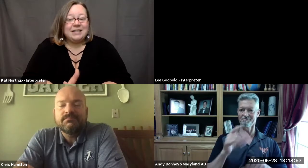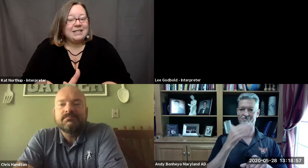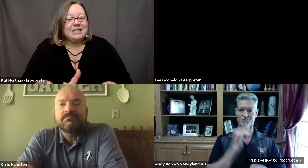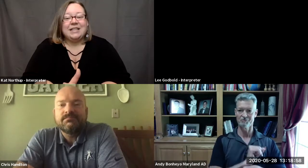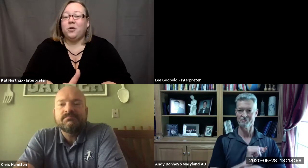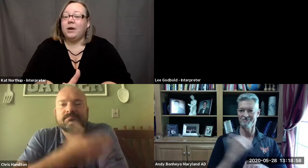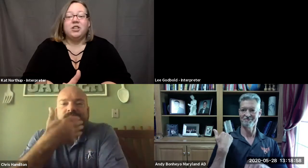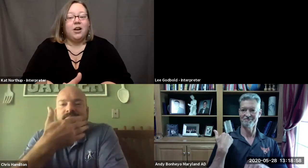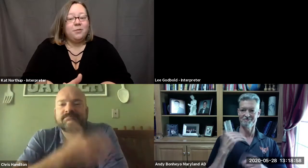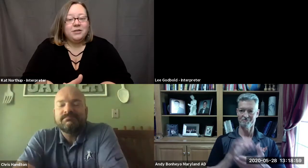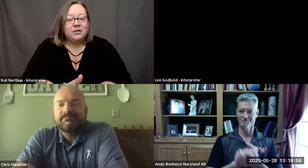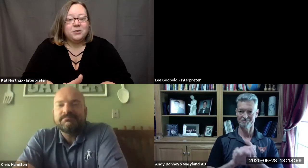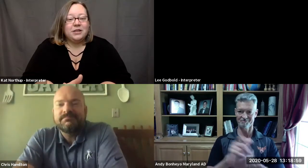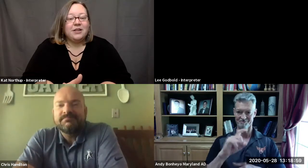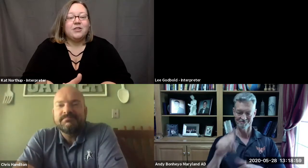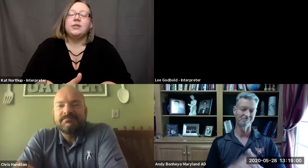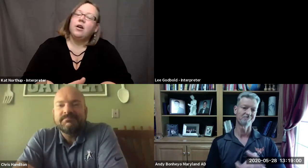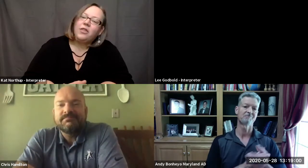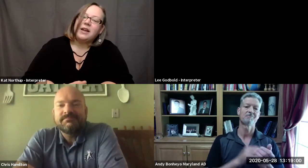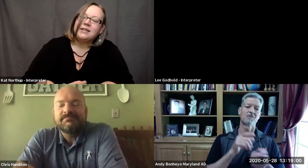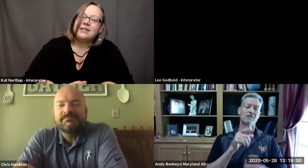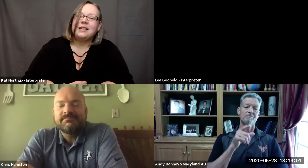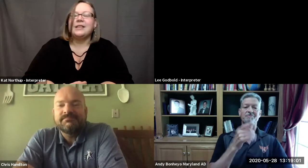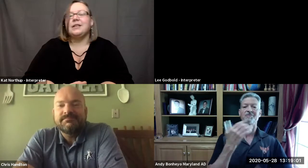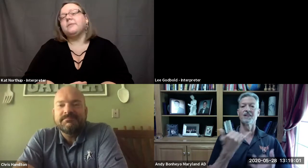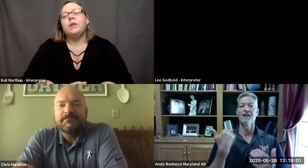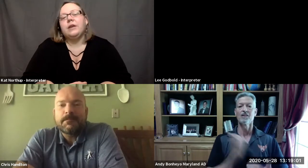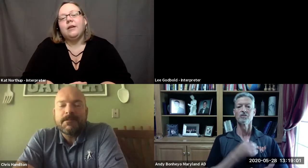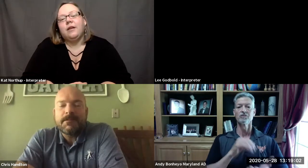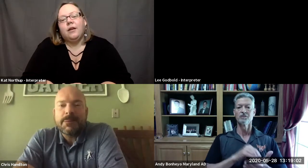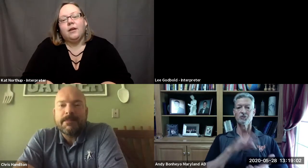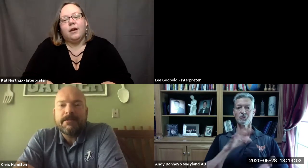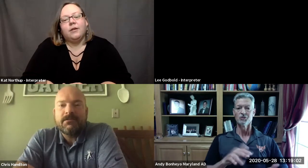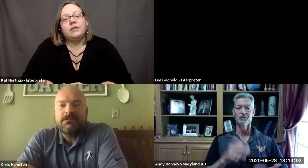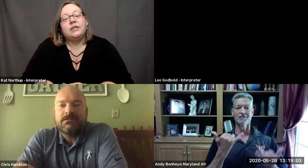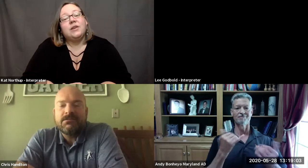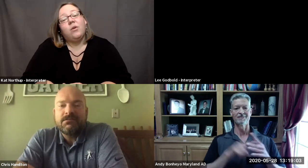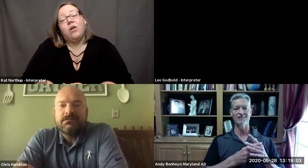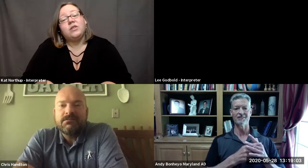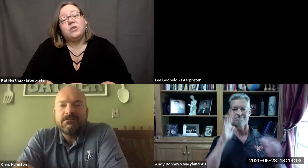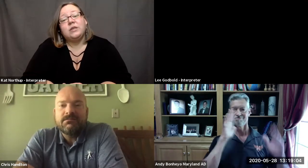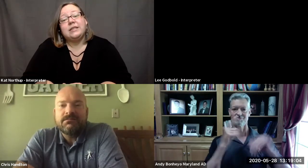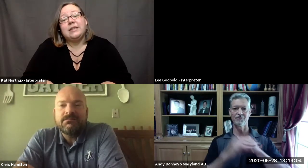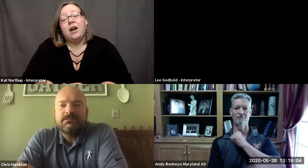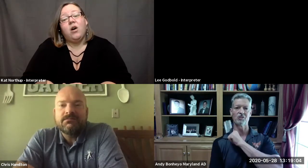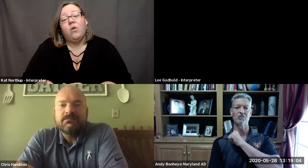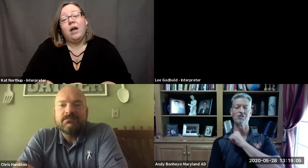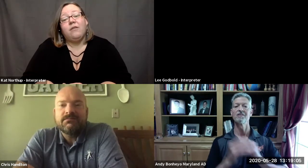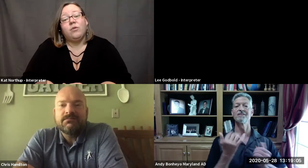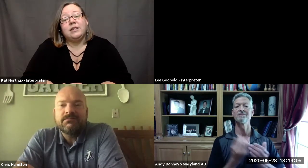Texas did a great job doing theirs. Oh, thanks. Thanks, Andy. Yeah. So our students now have really